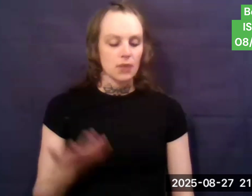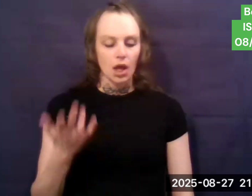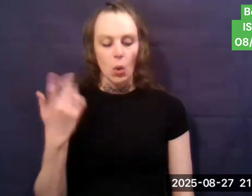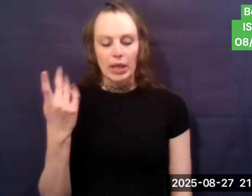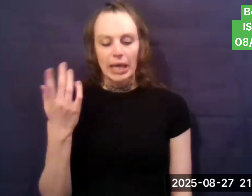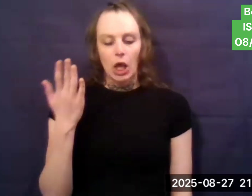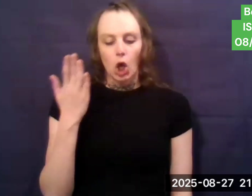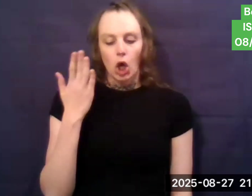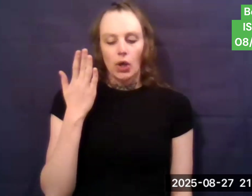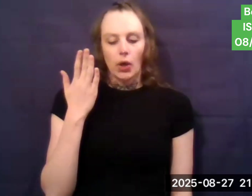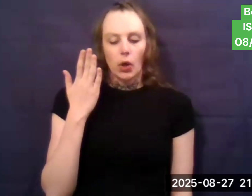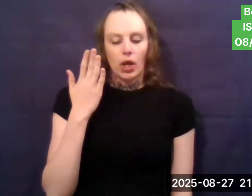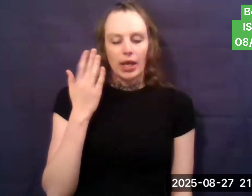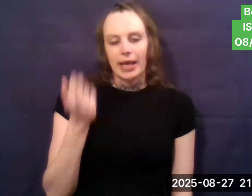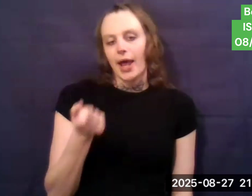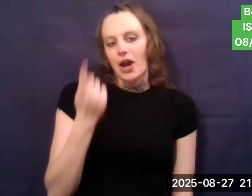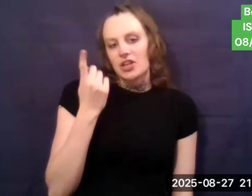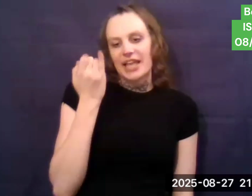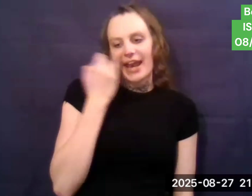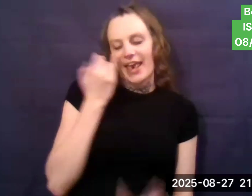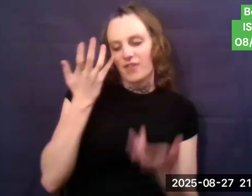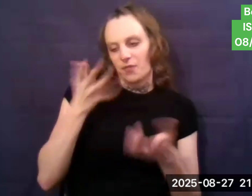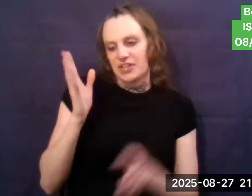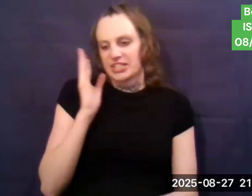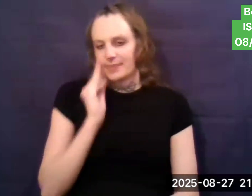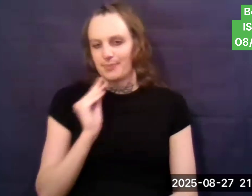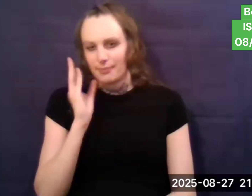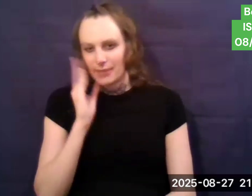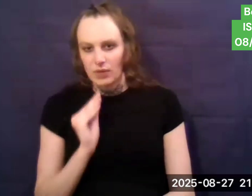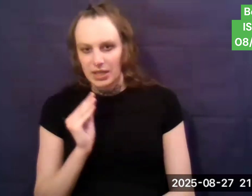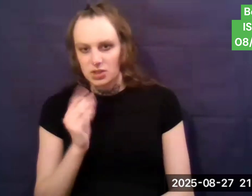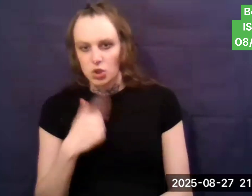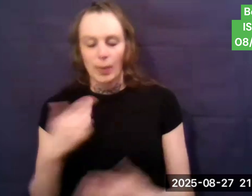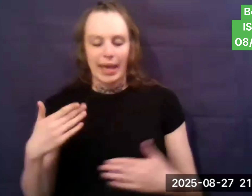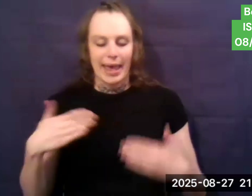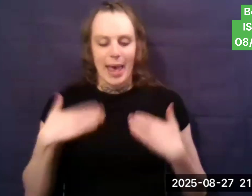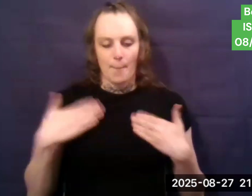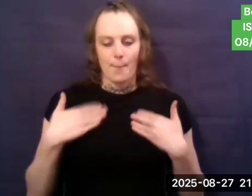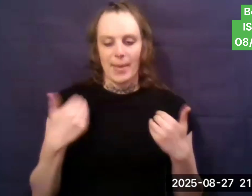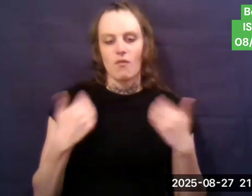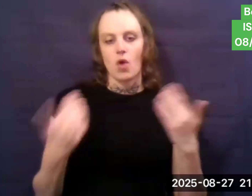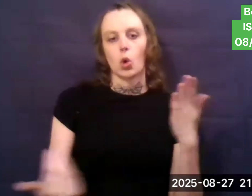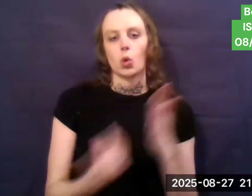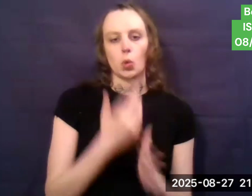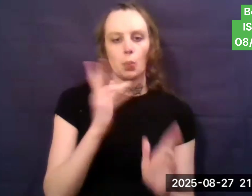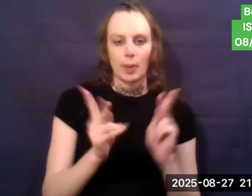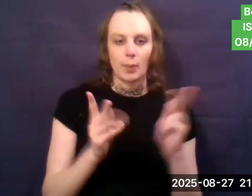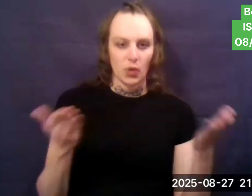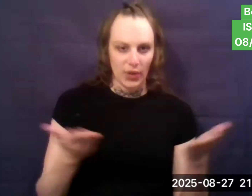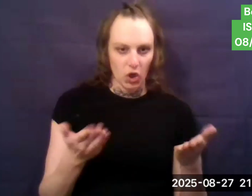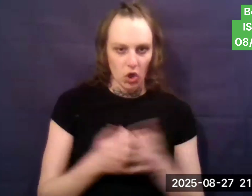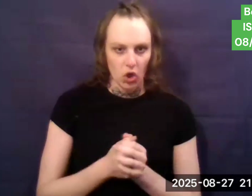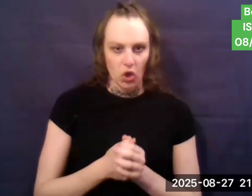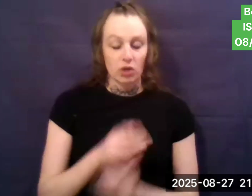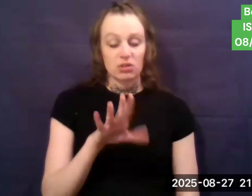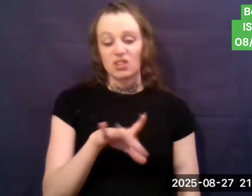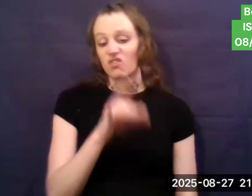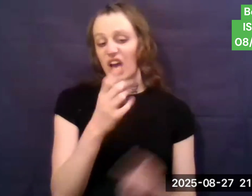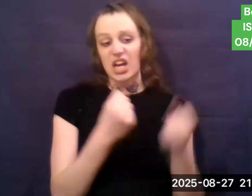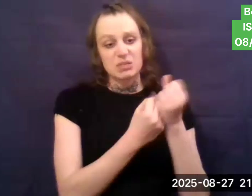know. So I'm really glad that we have like a bunch of newcomers on this meeting. You know, find a sponsor that works